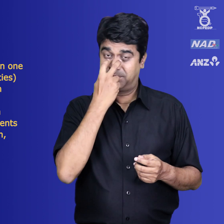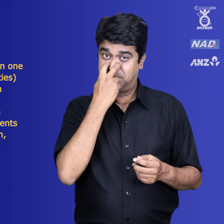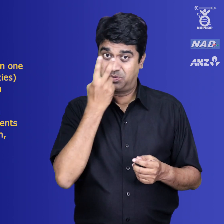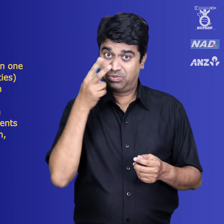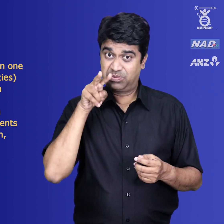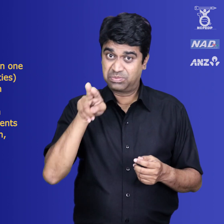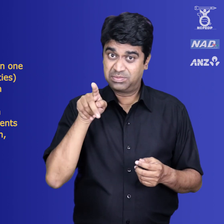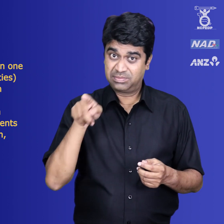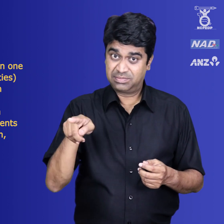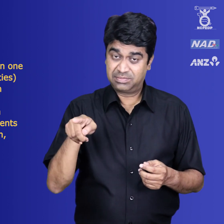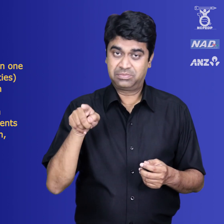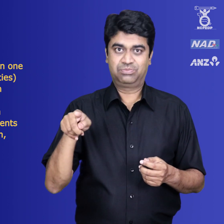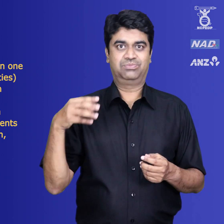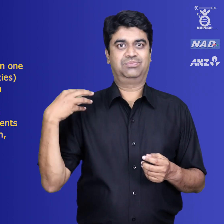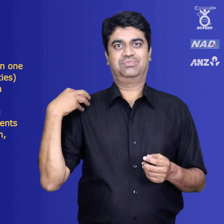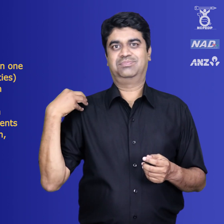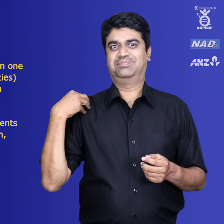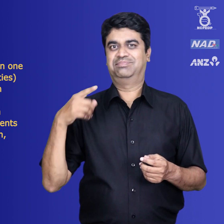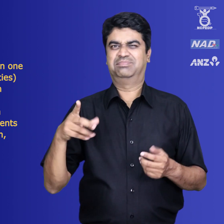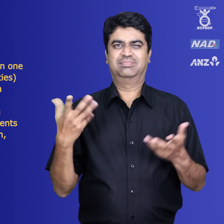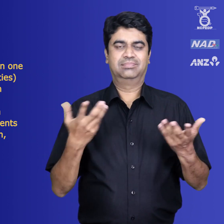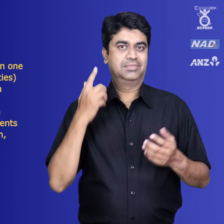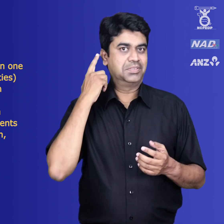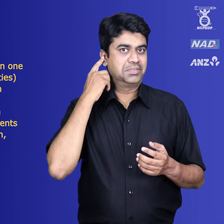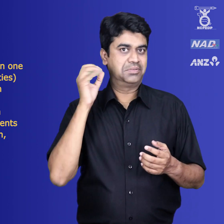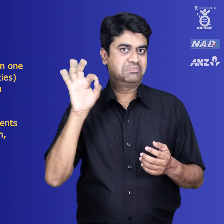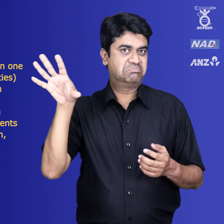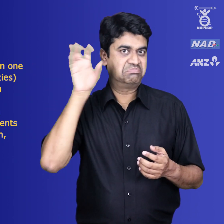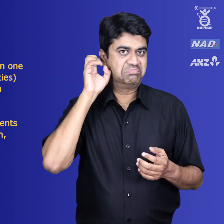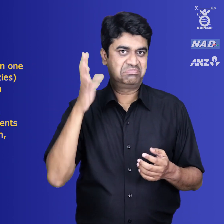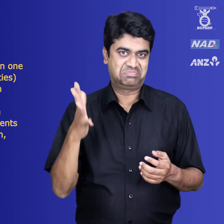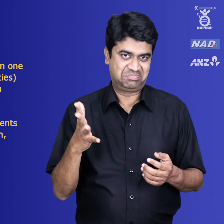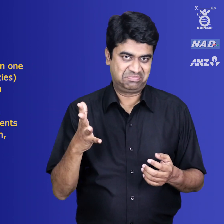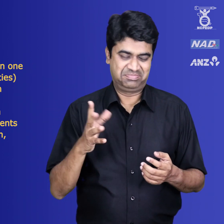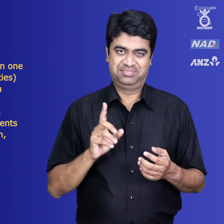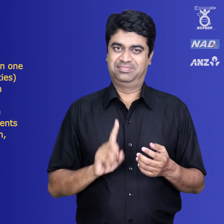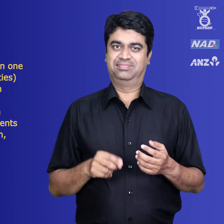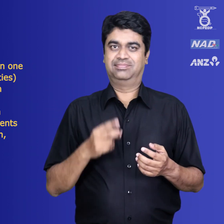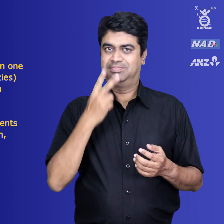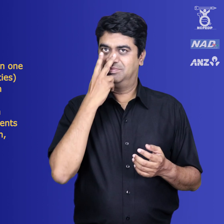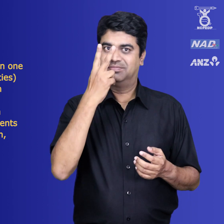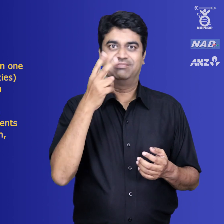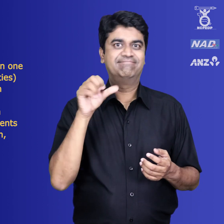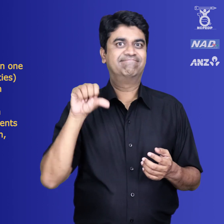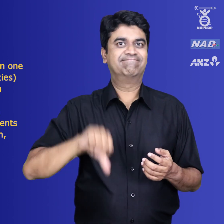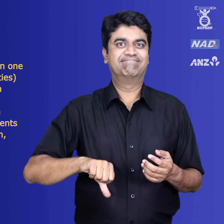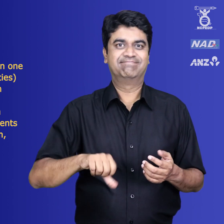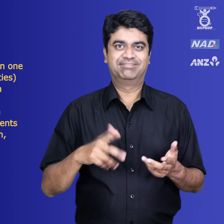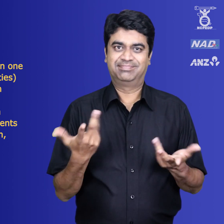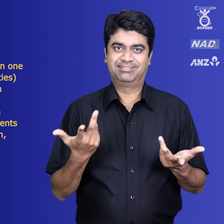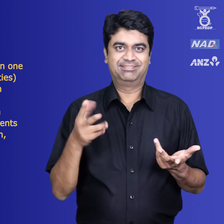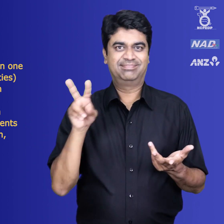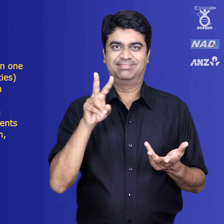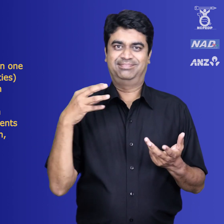impairments, causing severe communication, developmental and educational